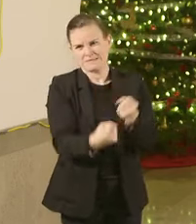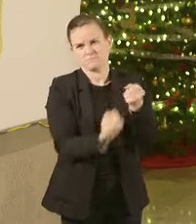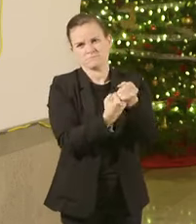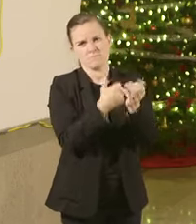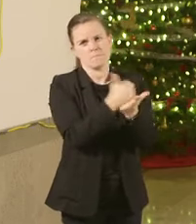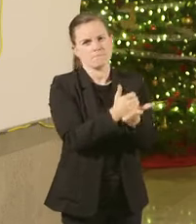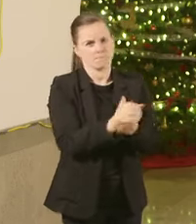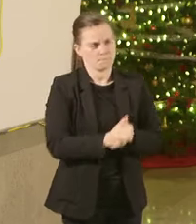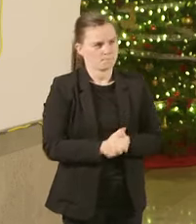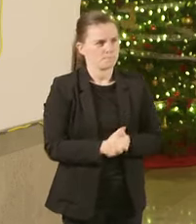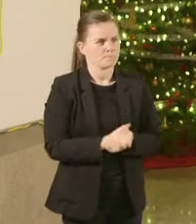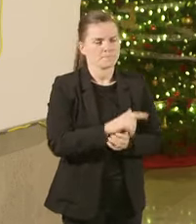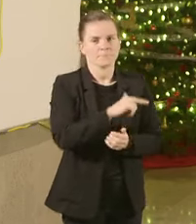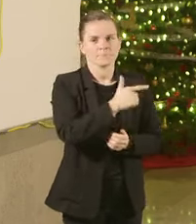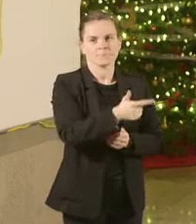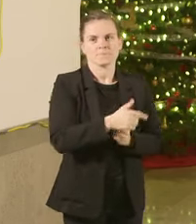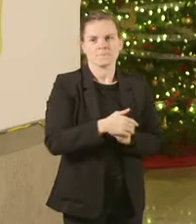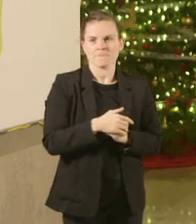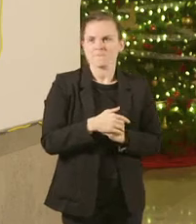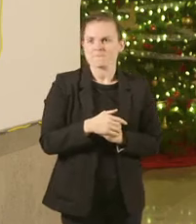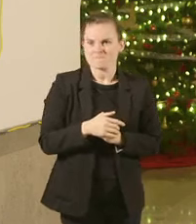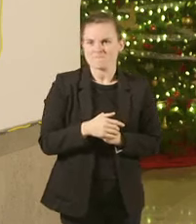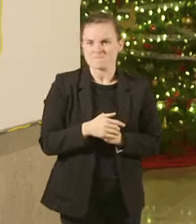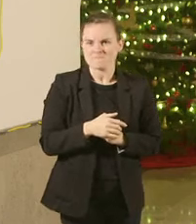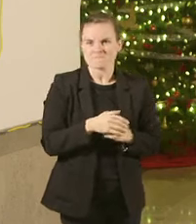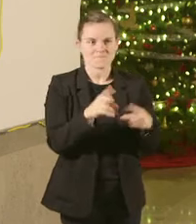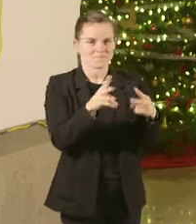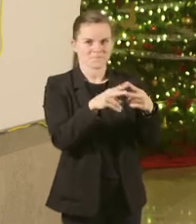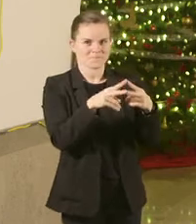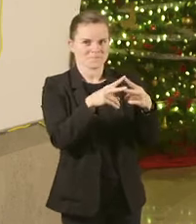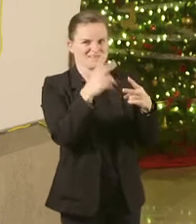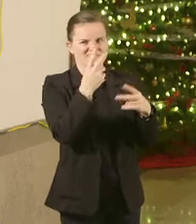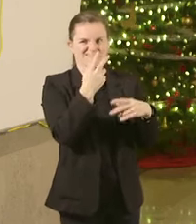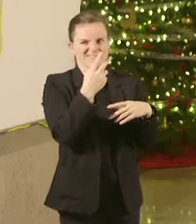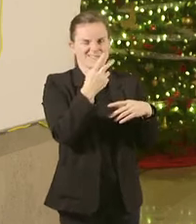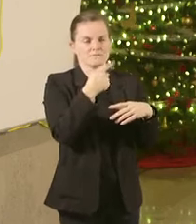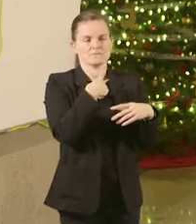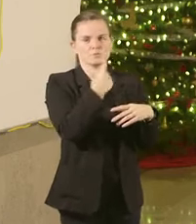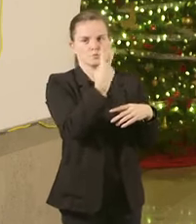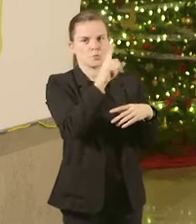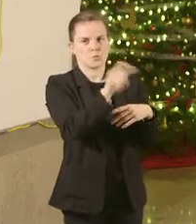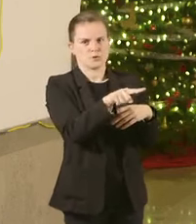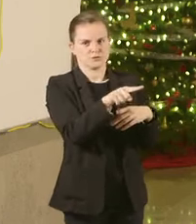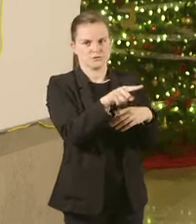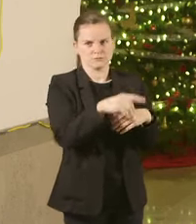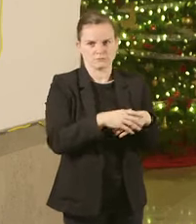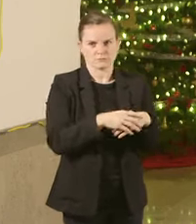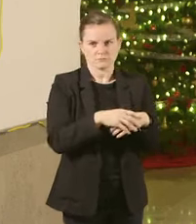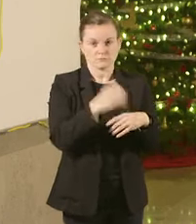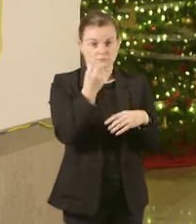Hi governor, this is a just a two-part question. The first question is why is this only for 12 weeks?